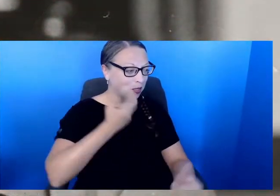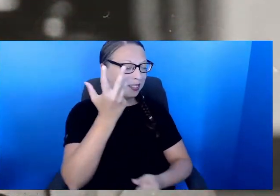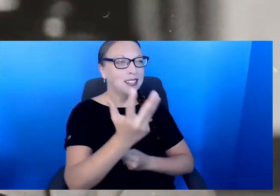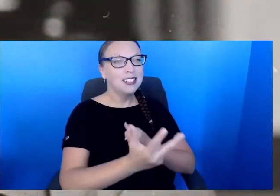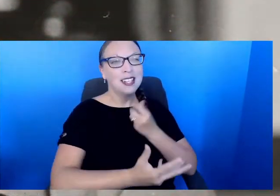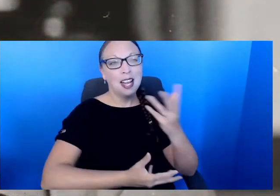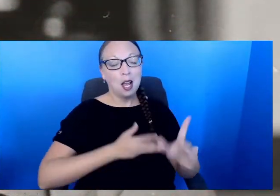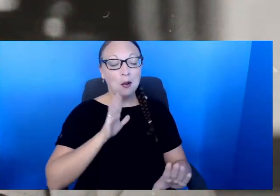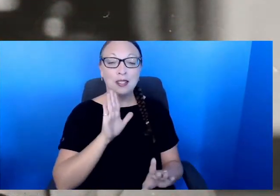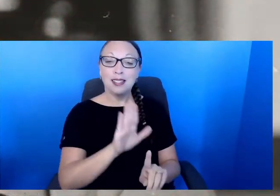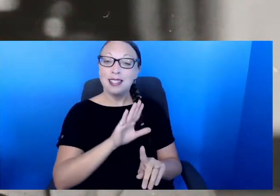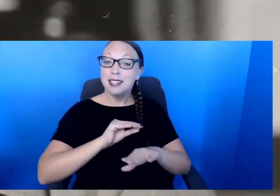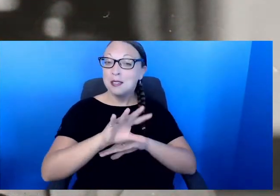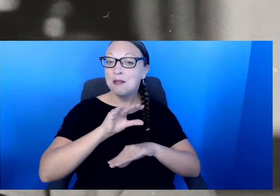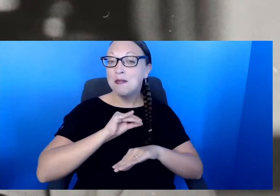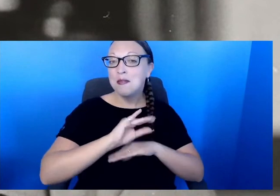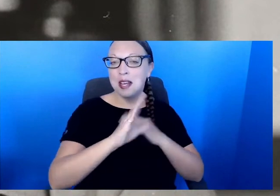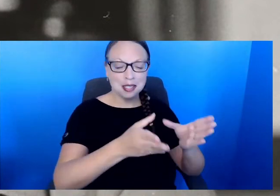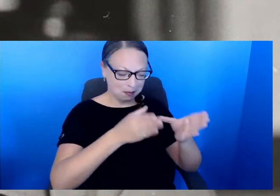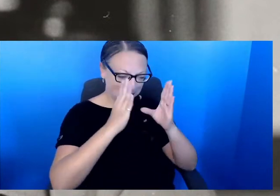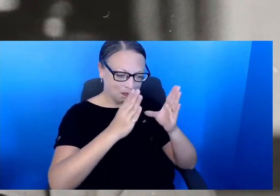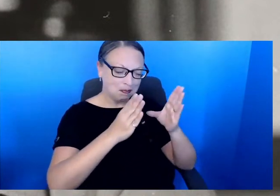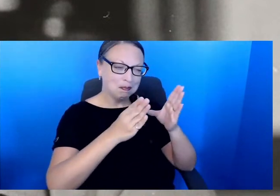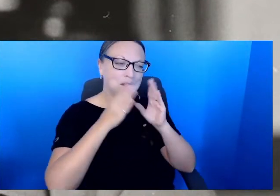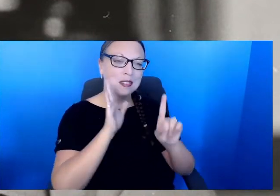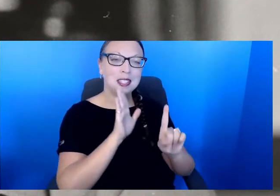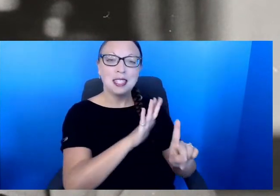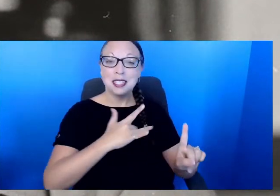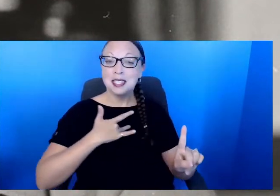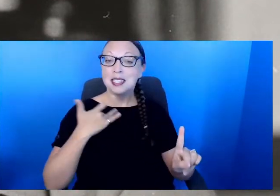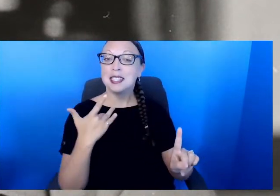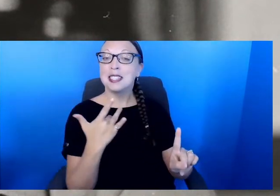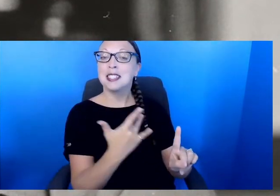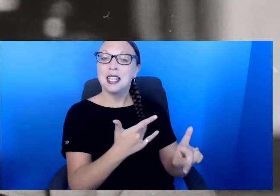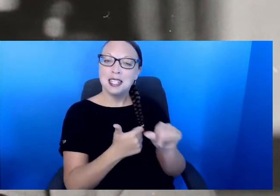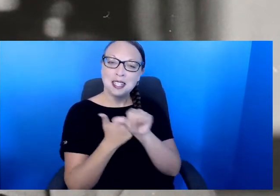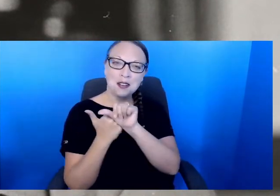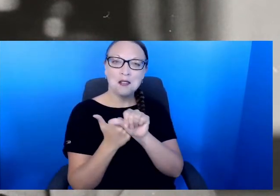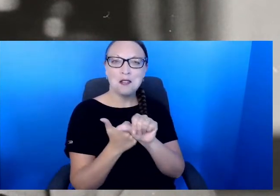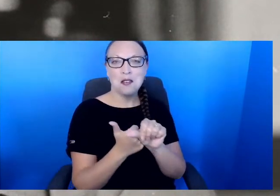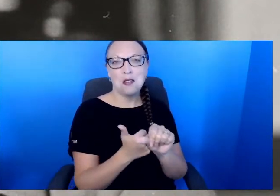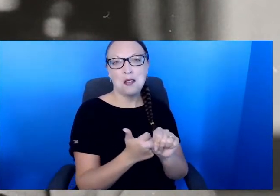singing out. I'll follow his words. I'll live by the standard he set.